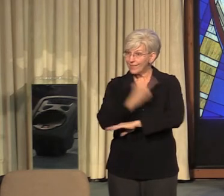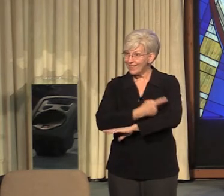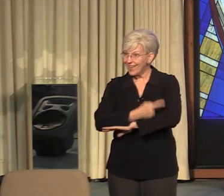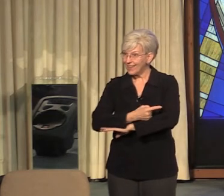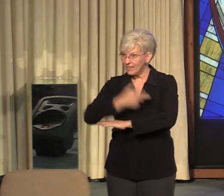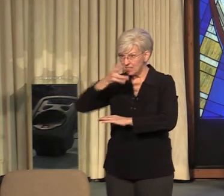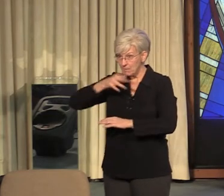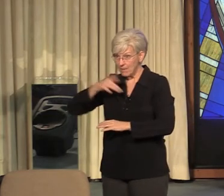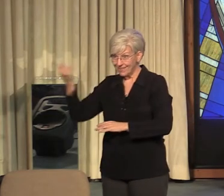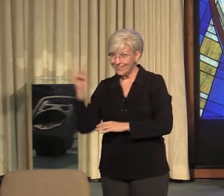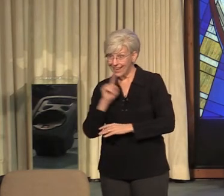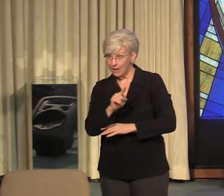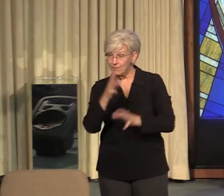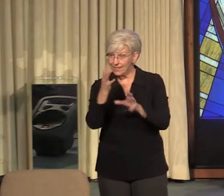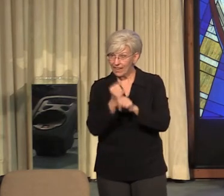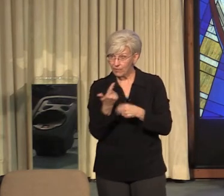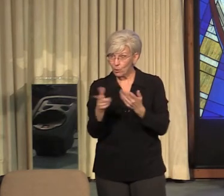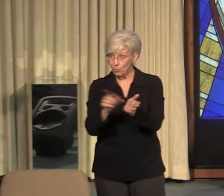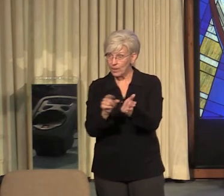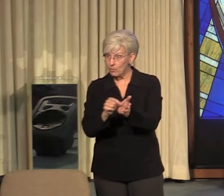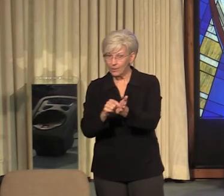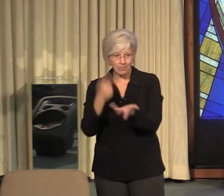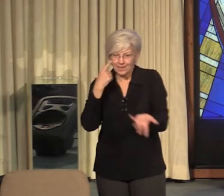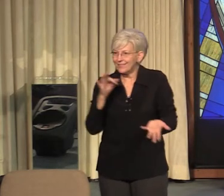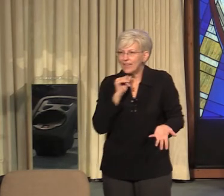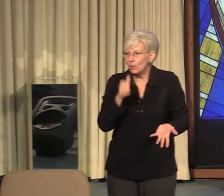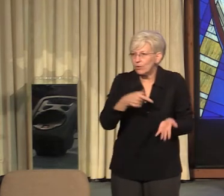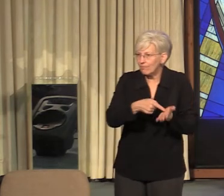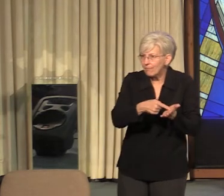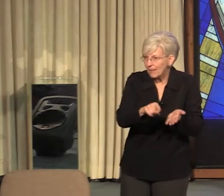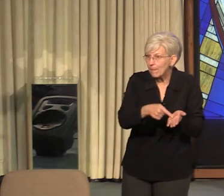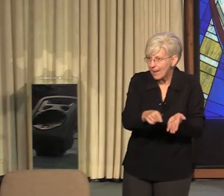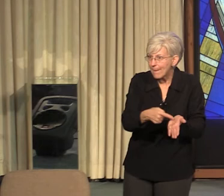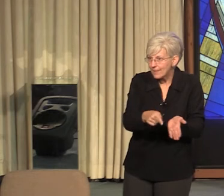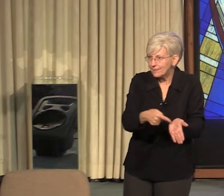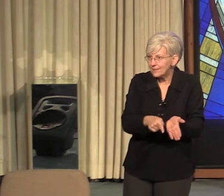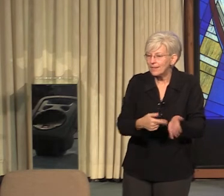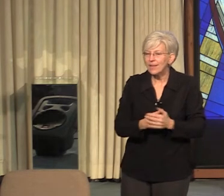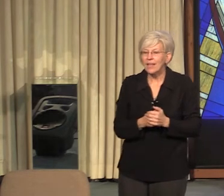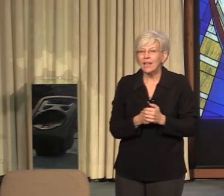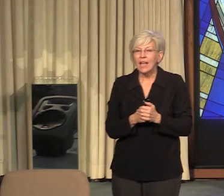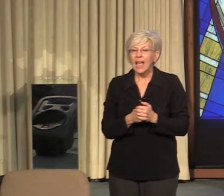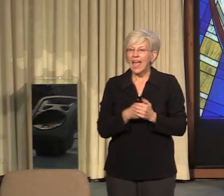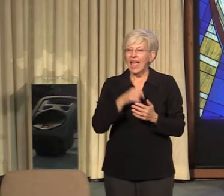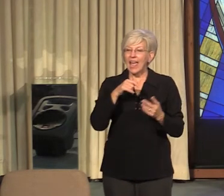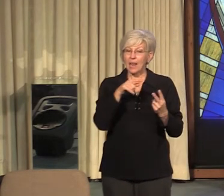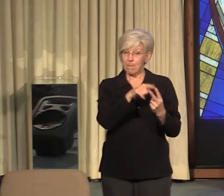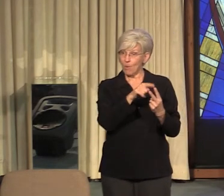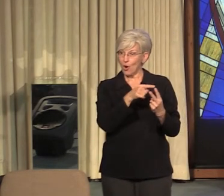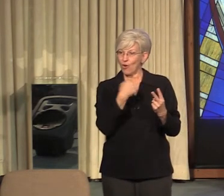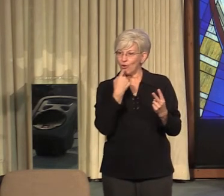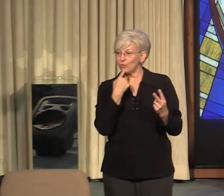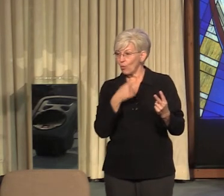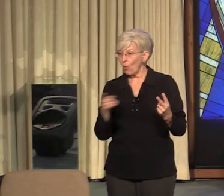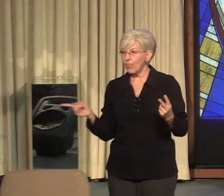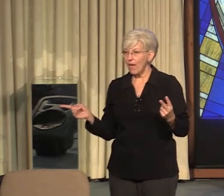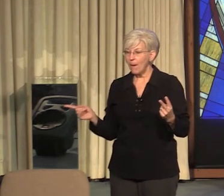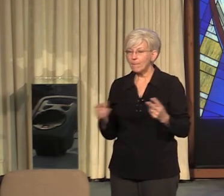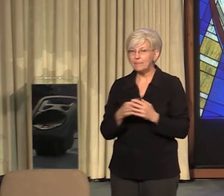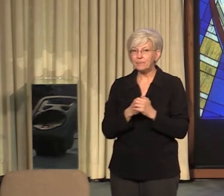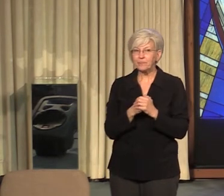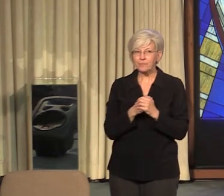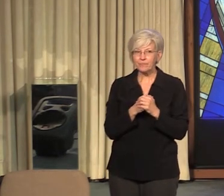their printing press because they hadn't been able to make the payments on it. And Myrtle told them